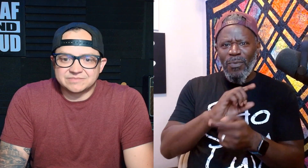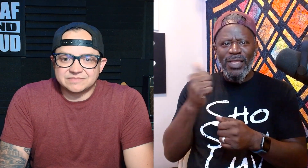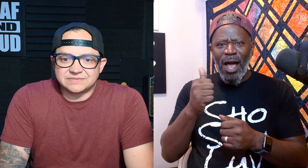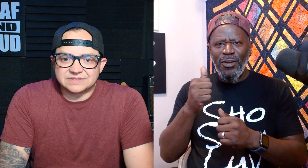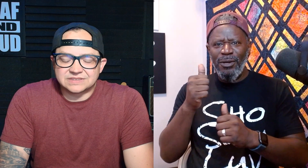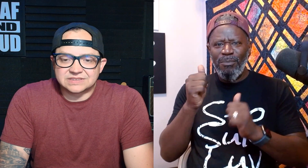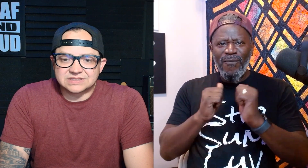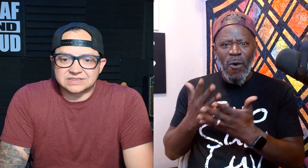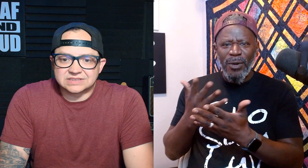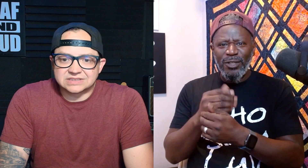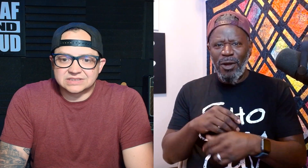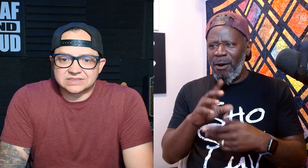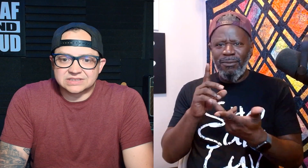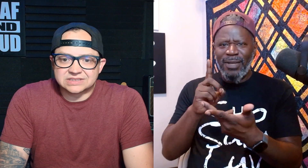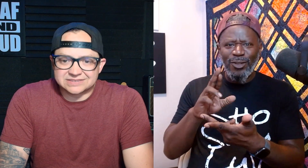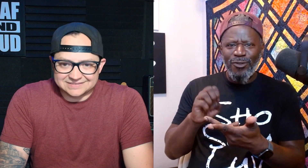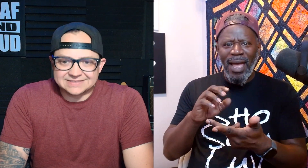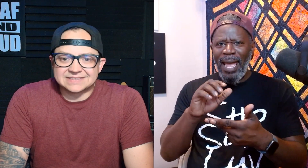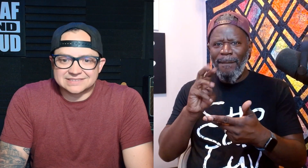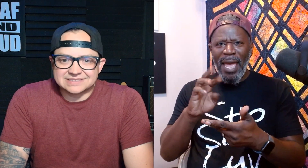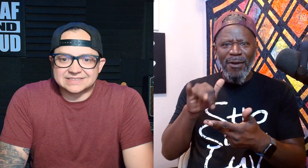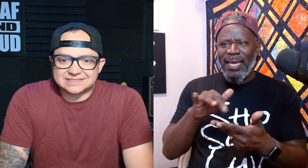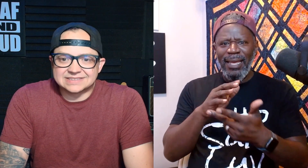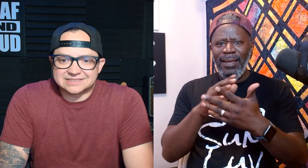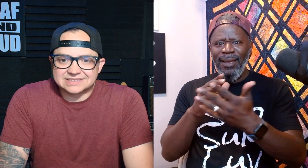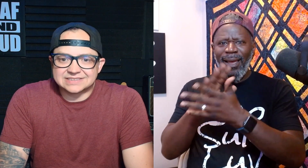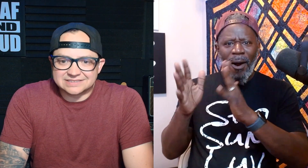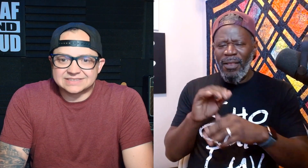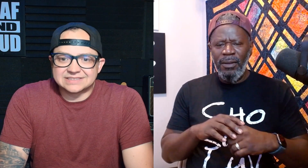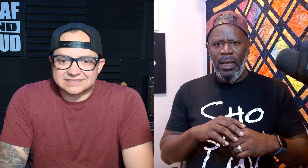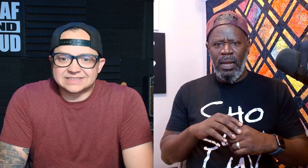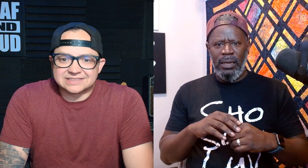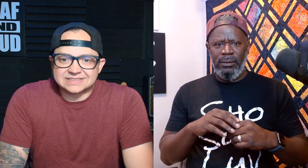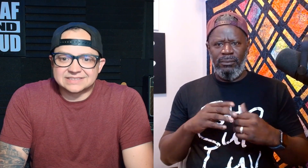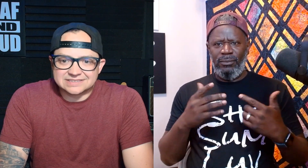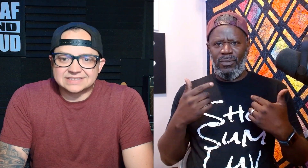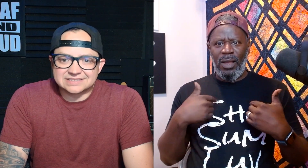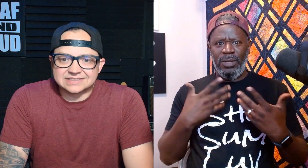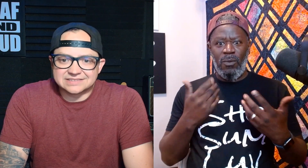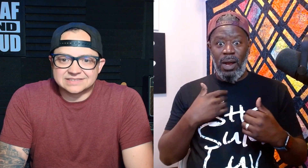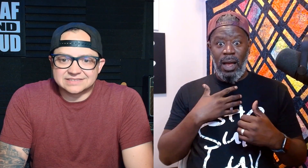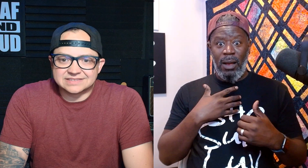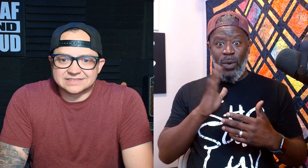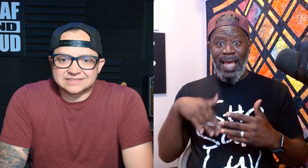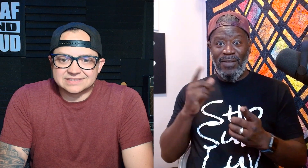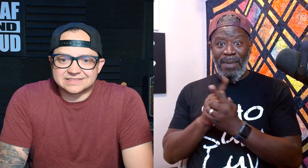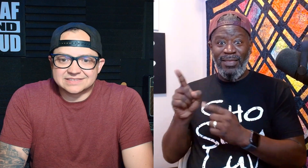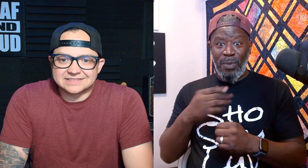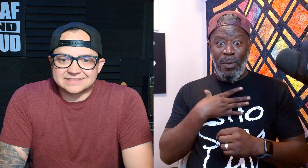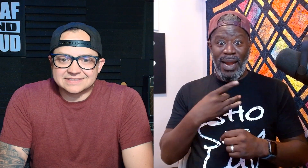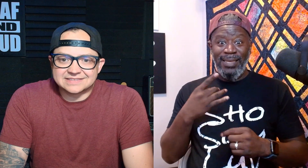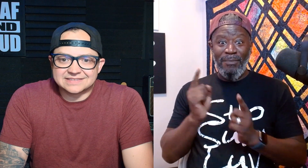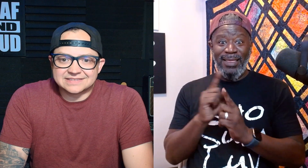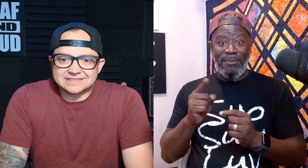to meet with the other performers? You know, Dr. Dre, Mary, all the... I was like, well, we haven't met